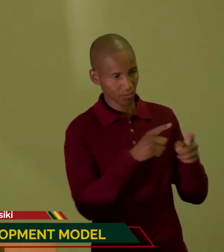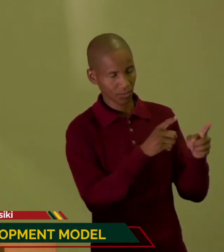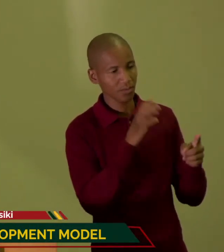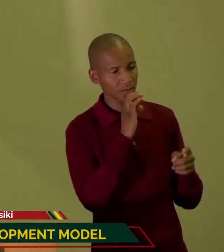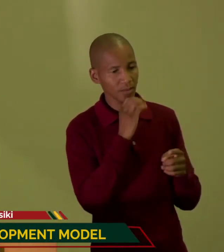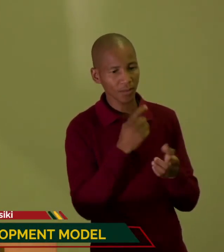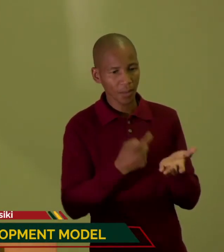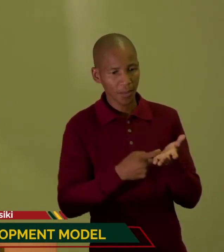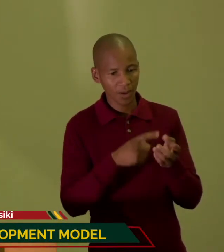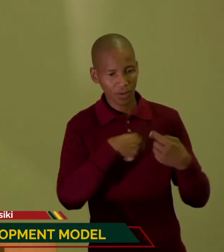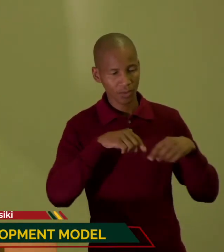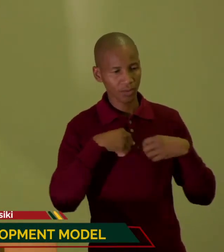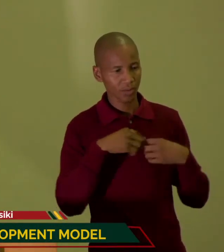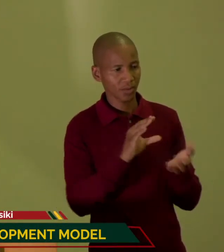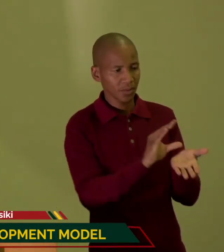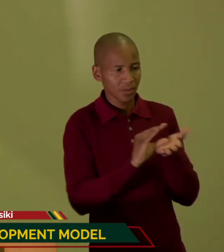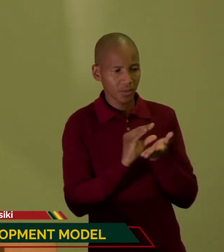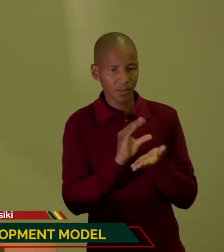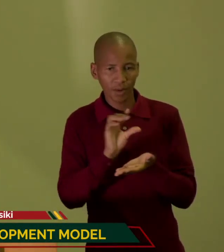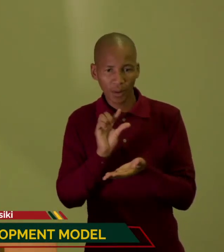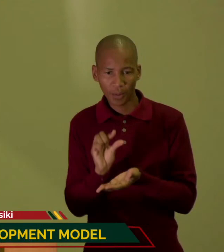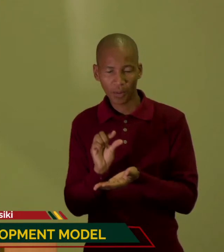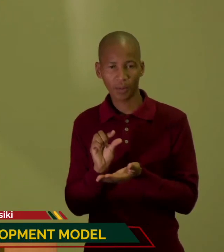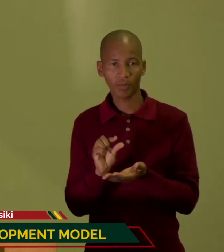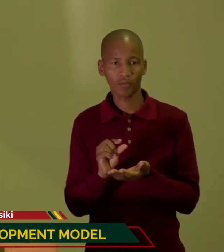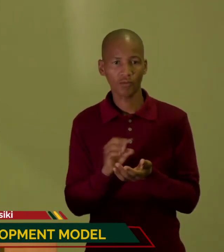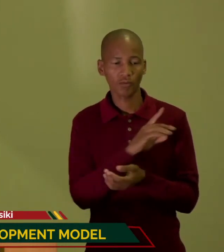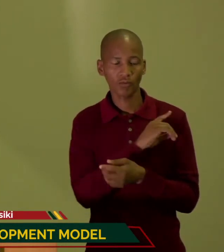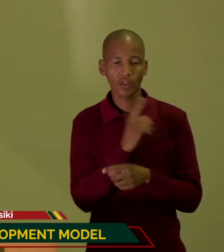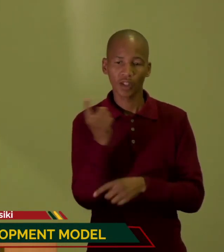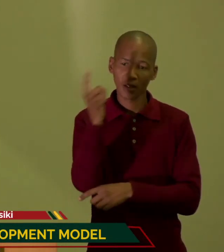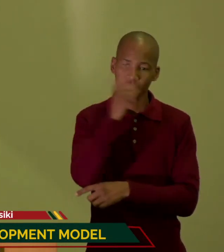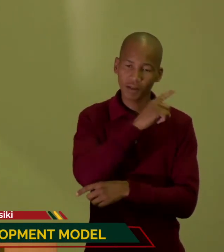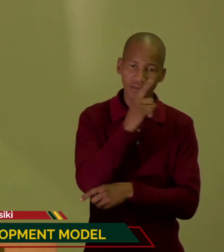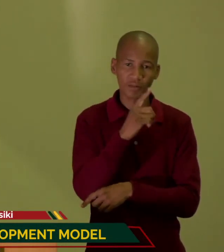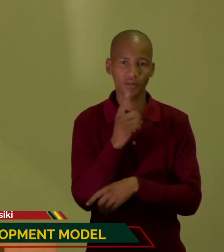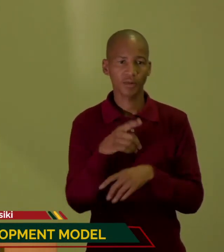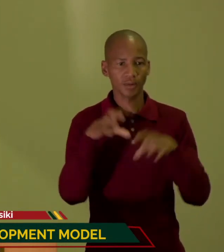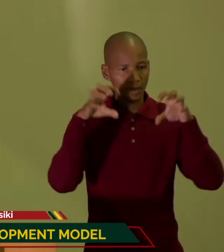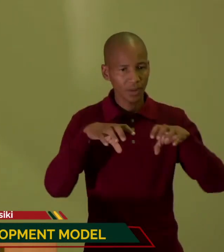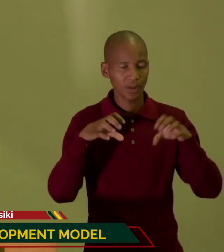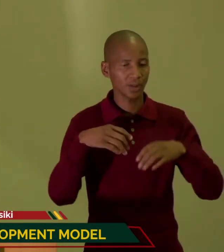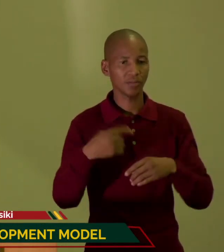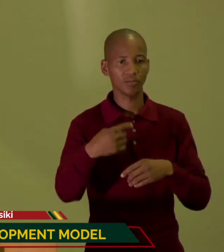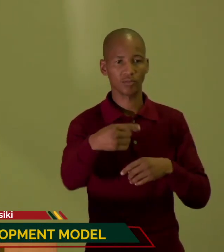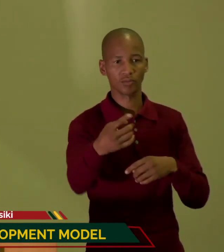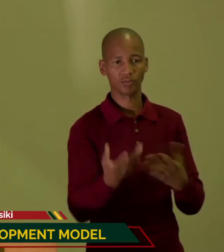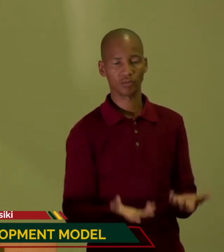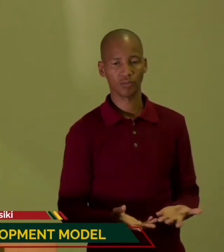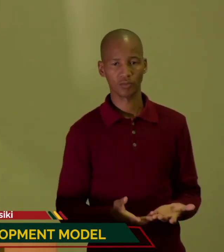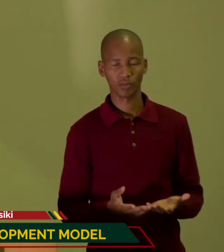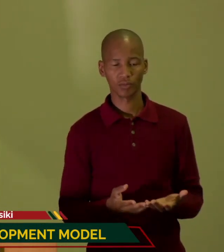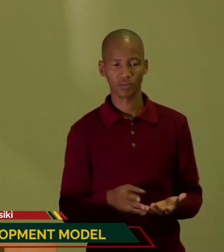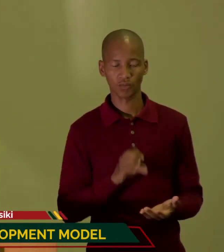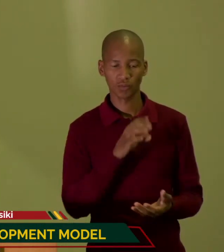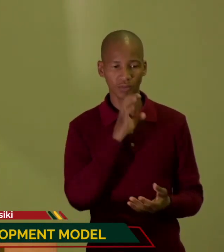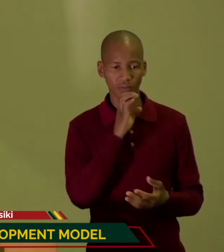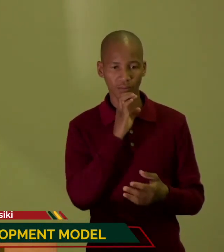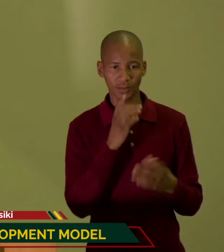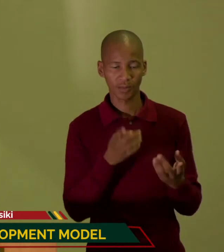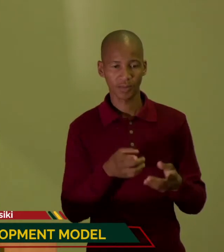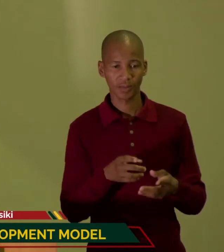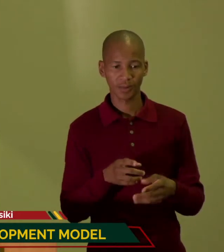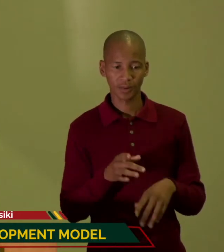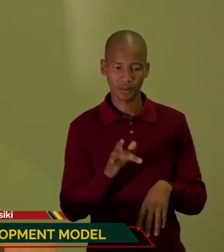Sisakhala day in and day out, we are net up, even the day before yesterday it was raining. It affects our